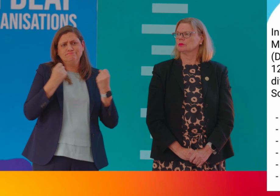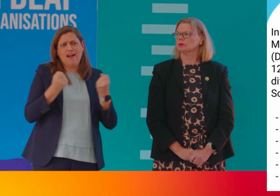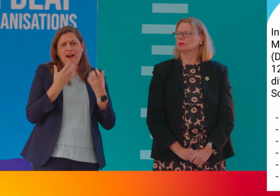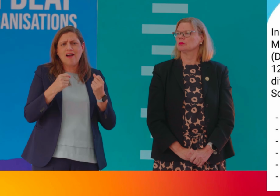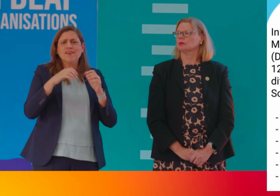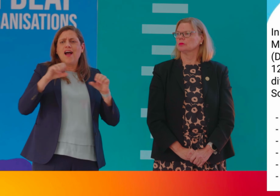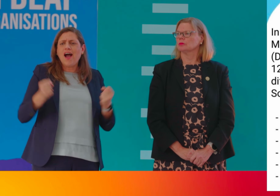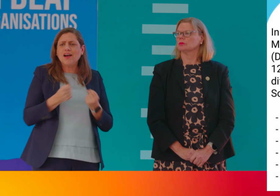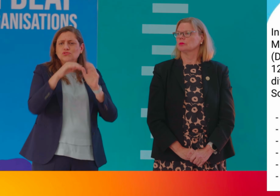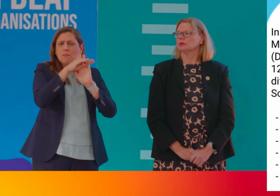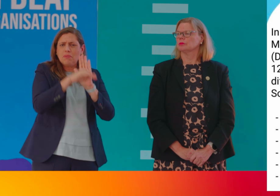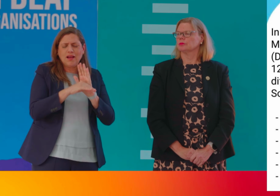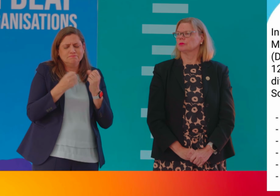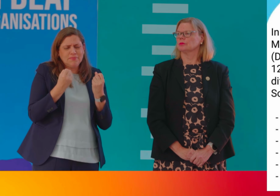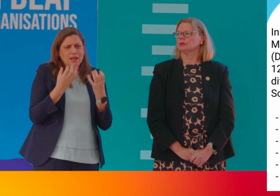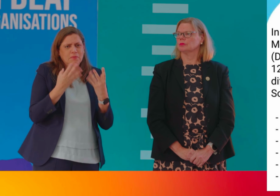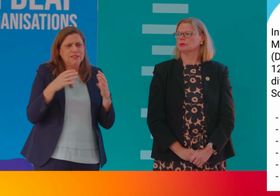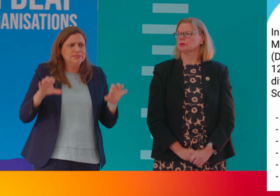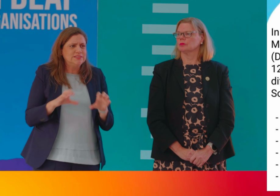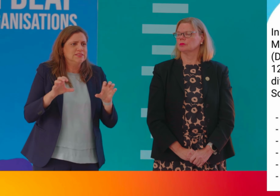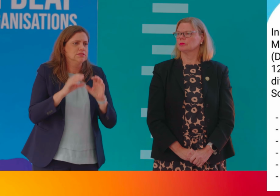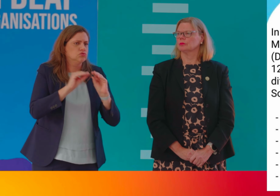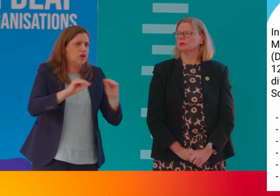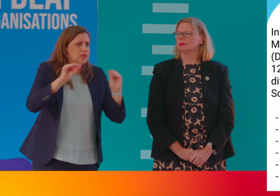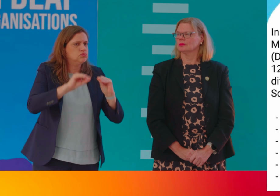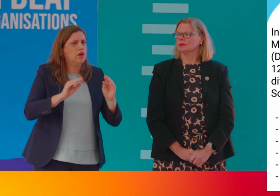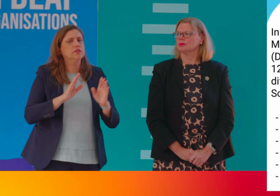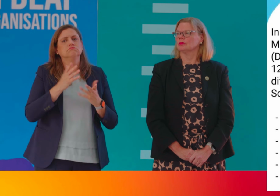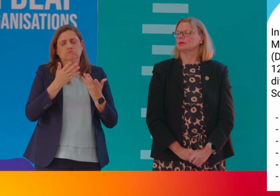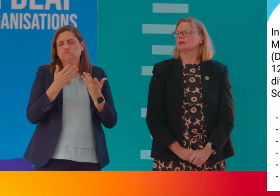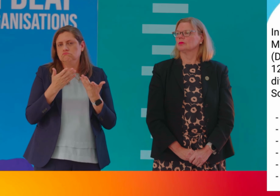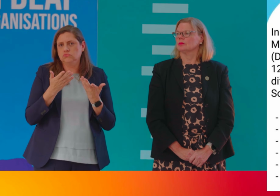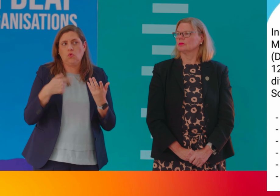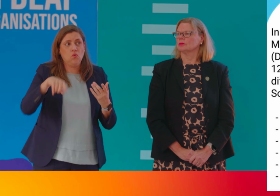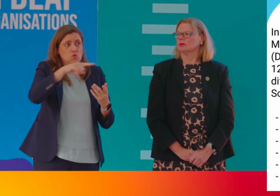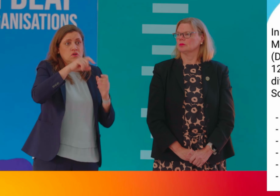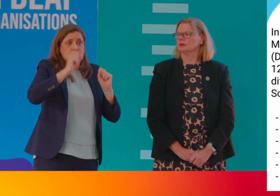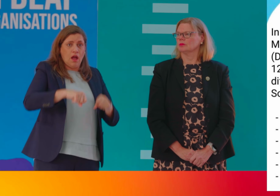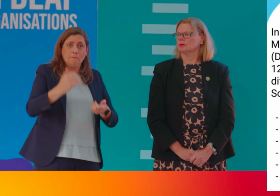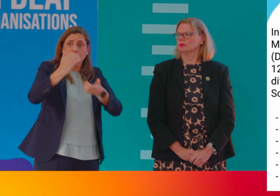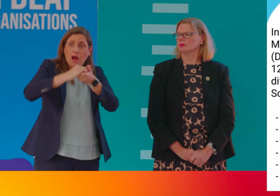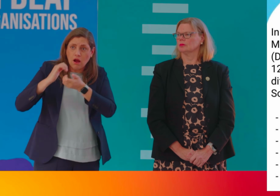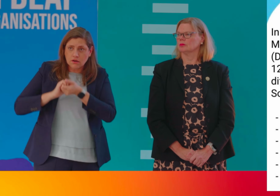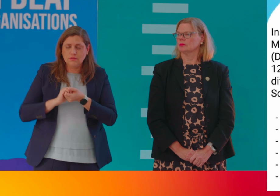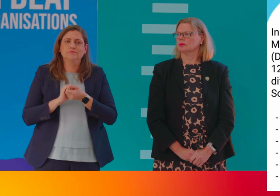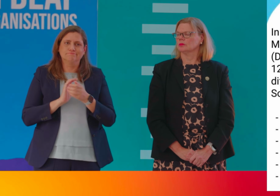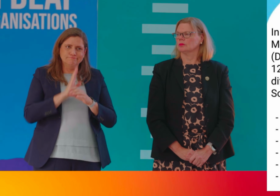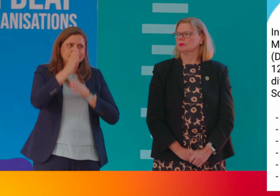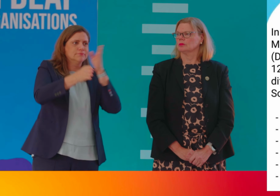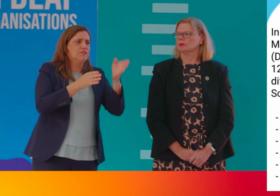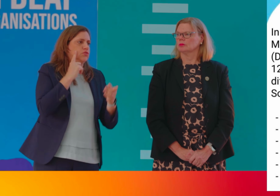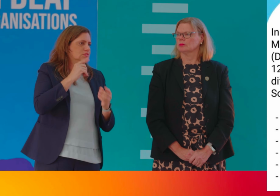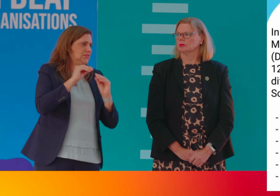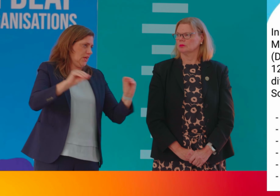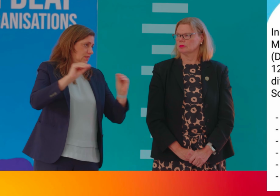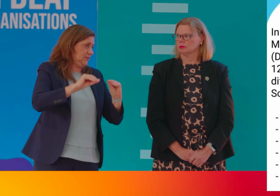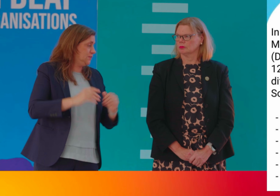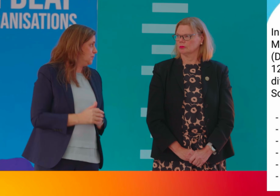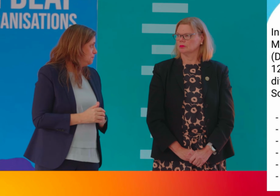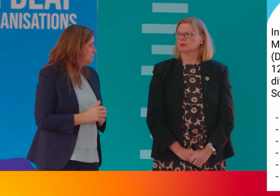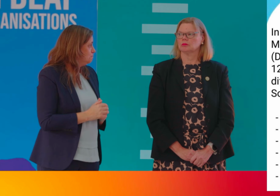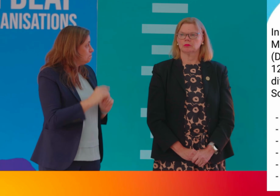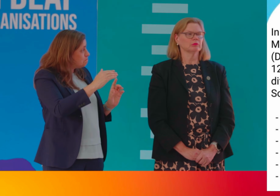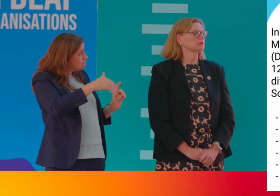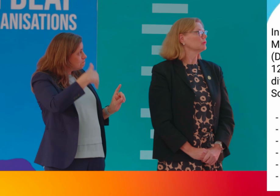respect to deaf women. As WFD, we have done a couple of capacity building programs that we can scale up to you with